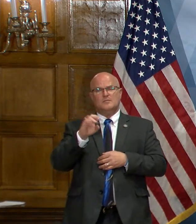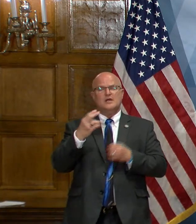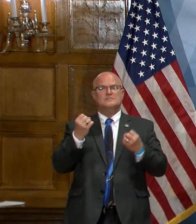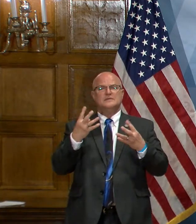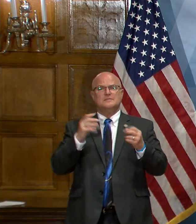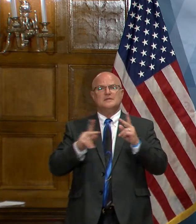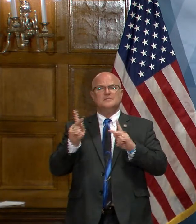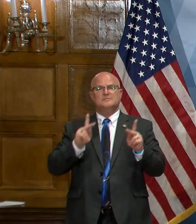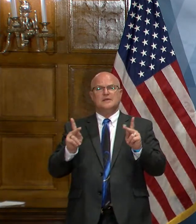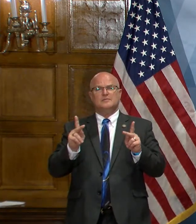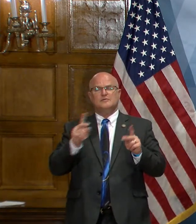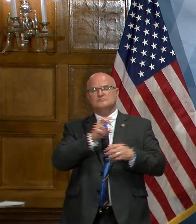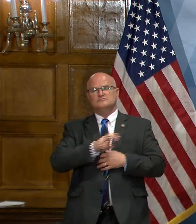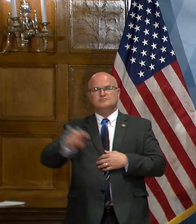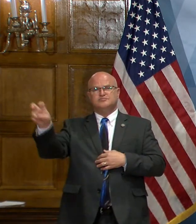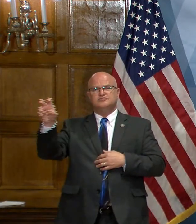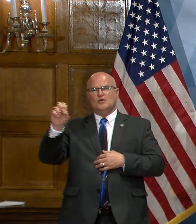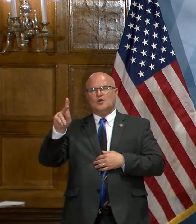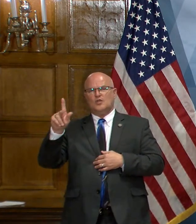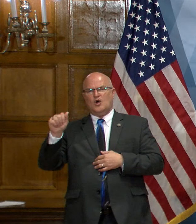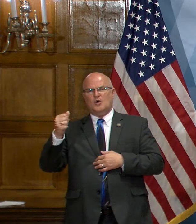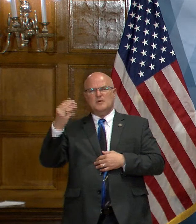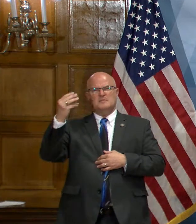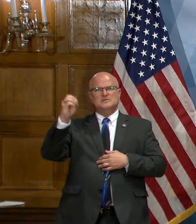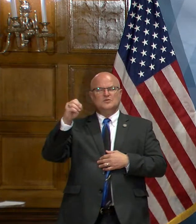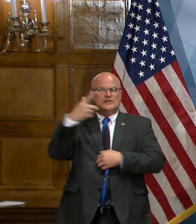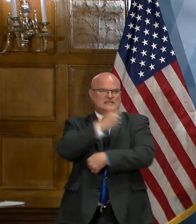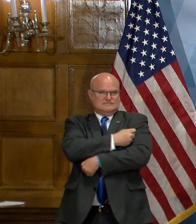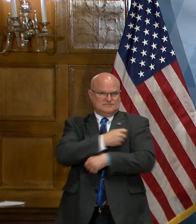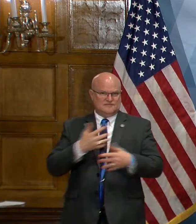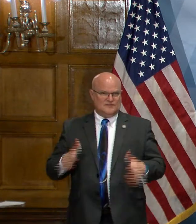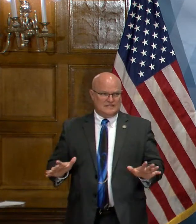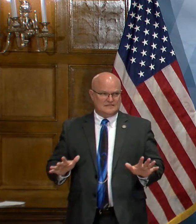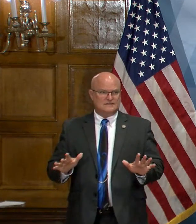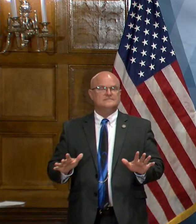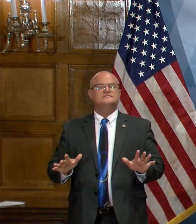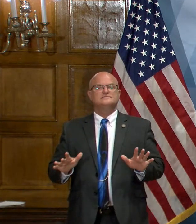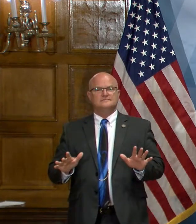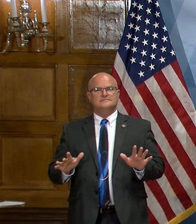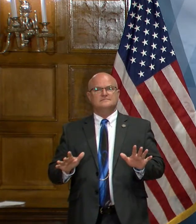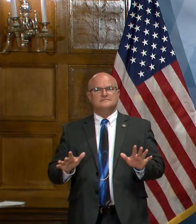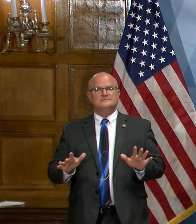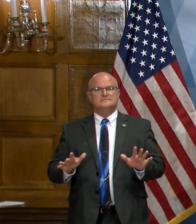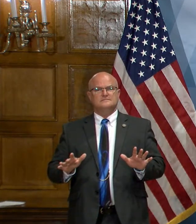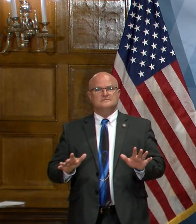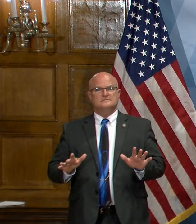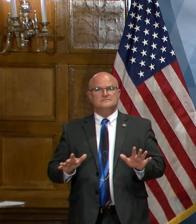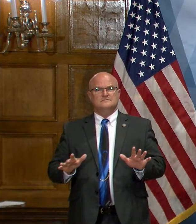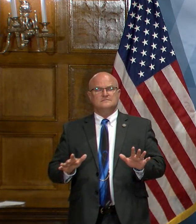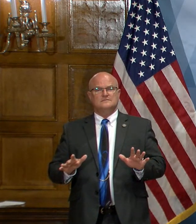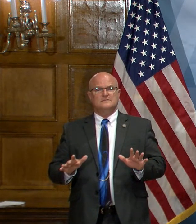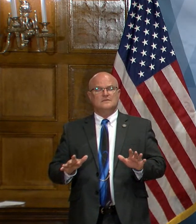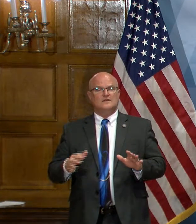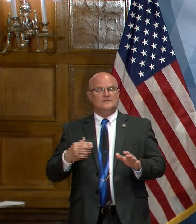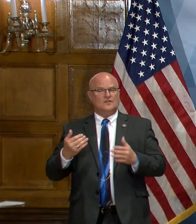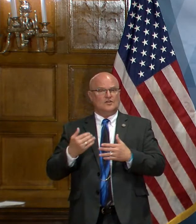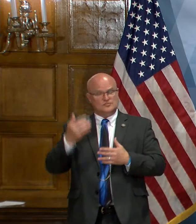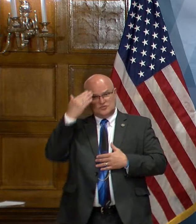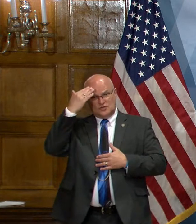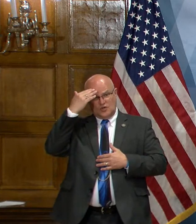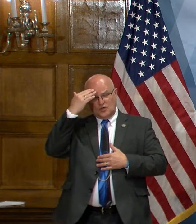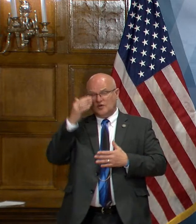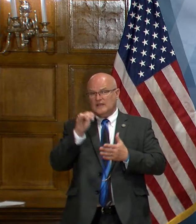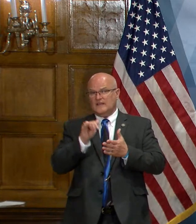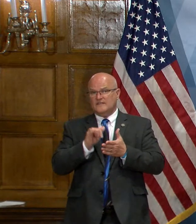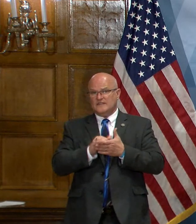lot of Arkansans would travel to Oklahoma or Missouri to get the COVID-19 vaccine through earlier eligibility. Do you know if